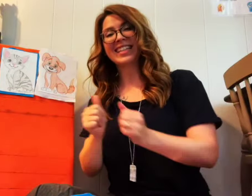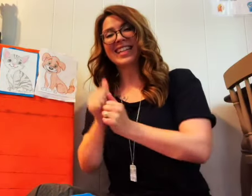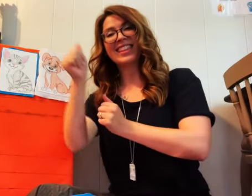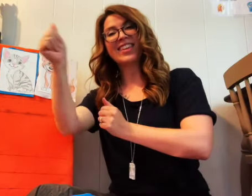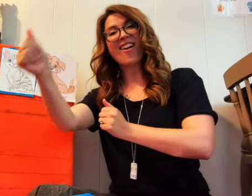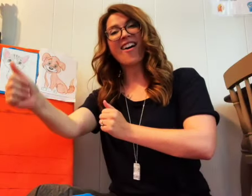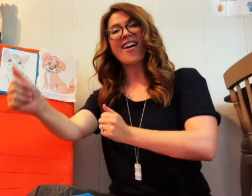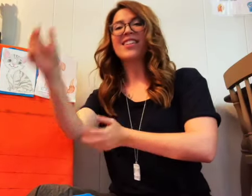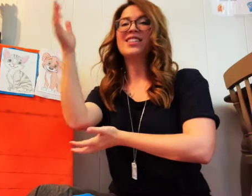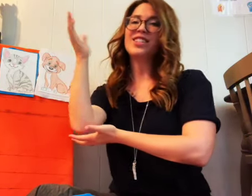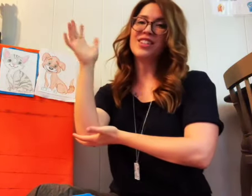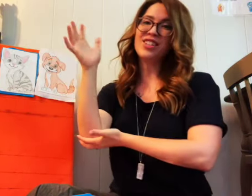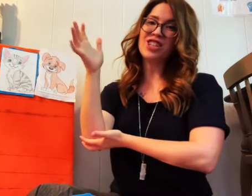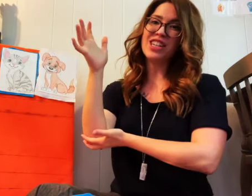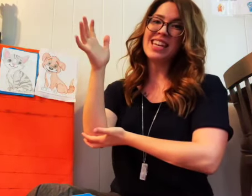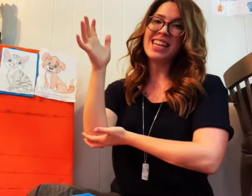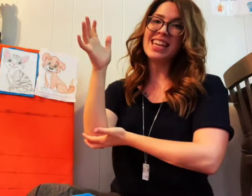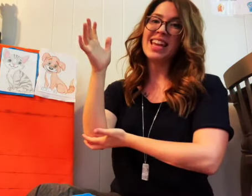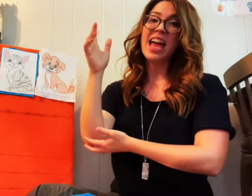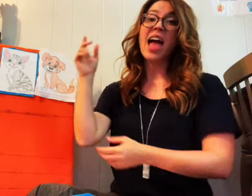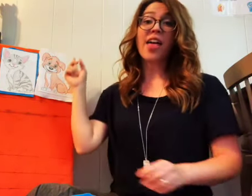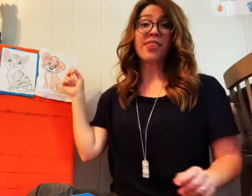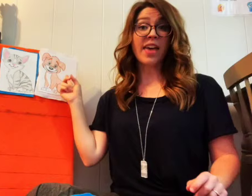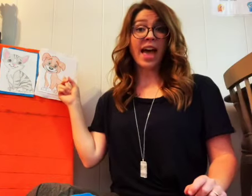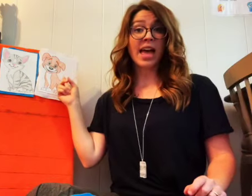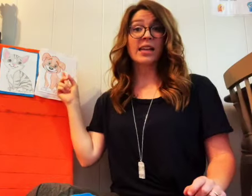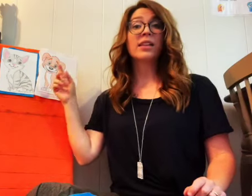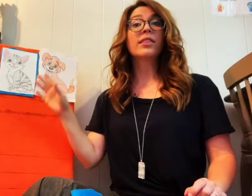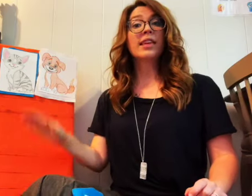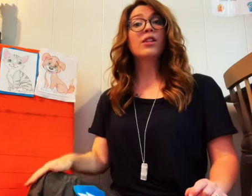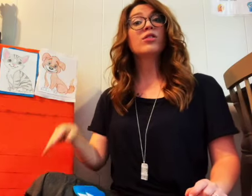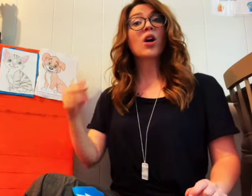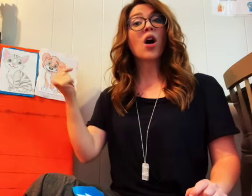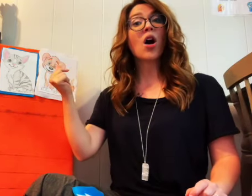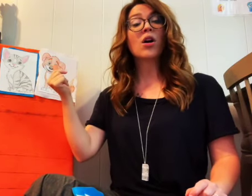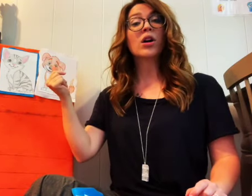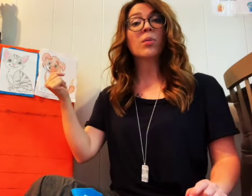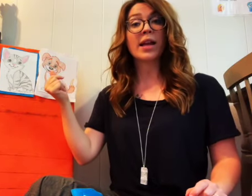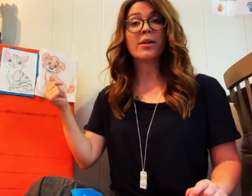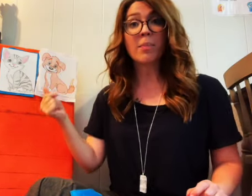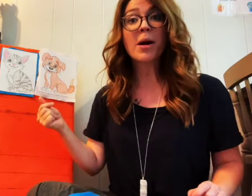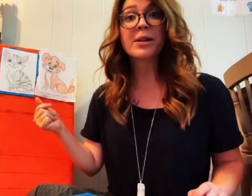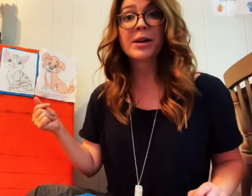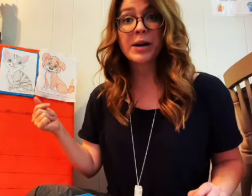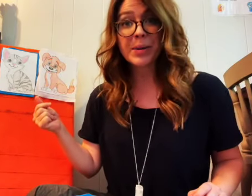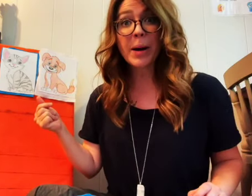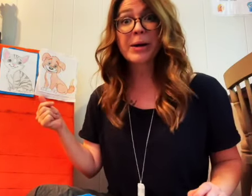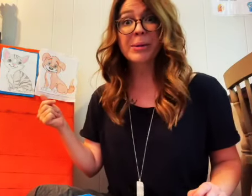'neath yonder tree. That little dog went bark, bark,